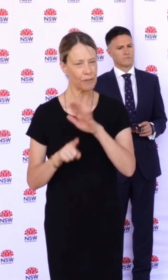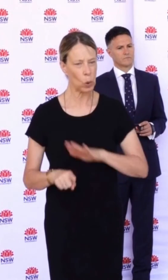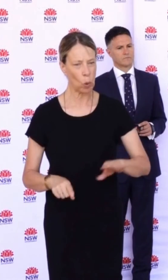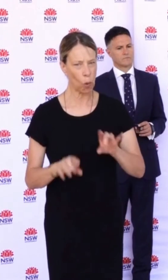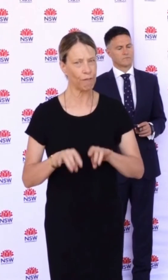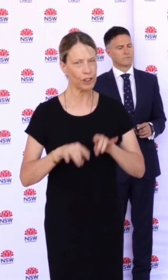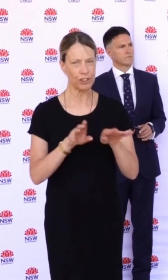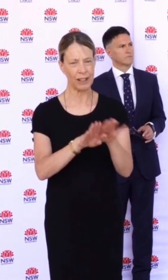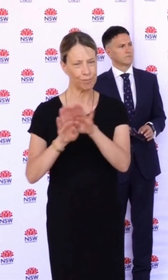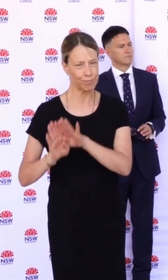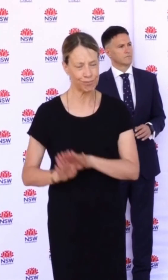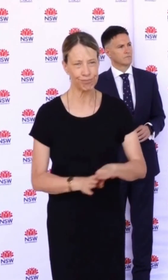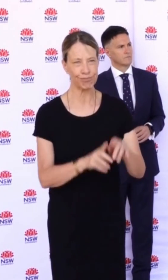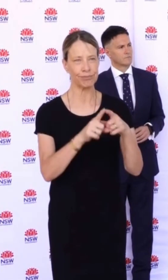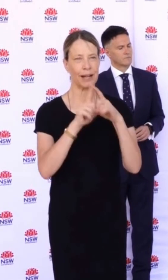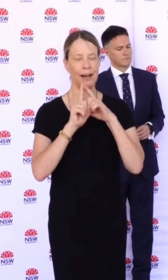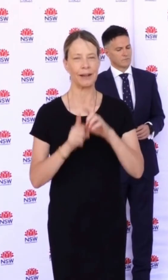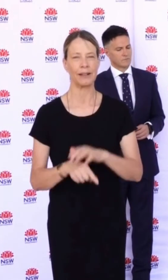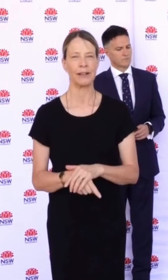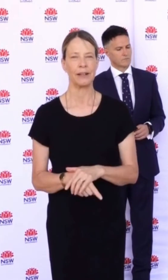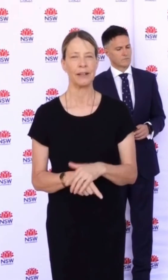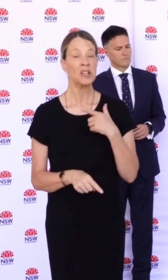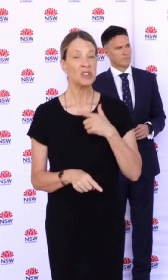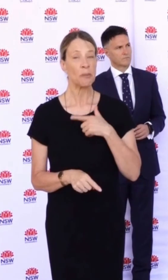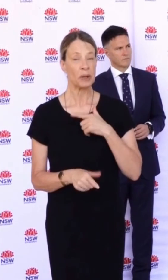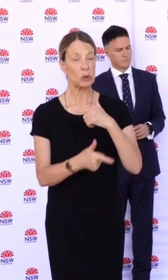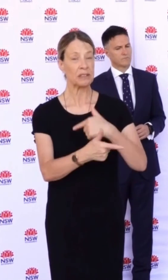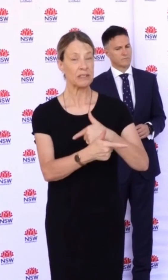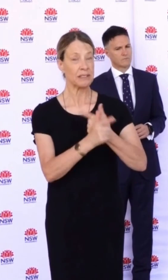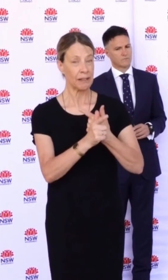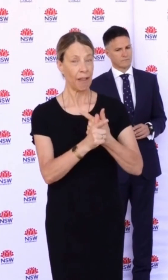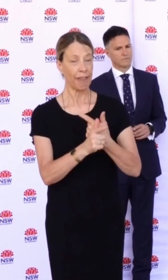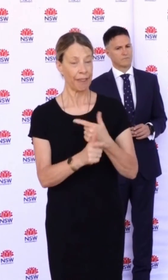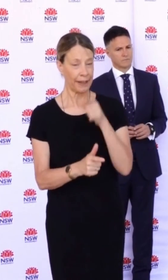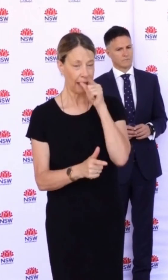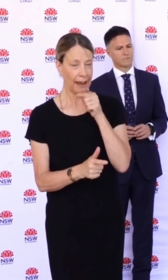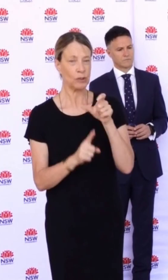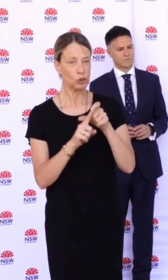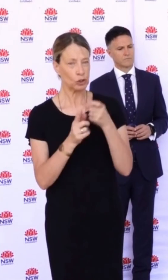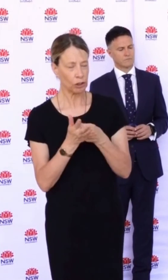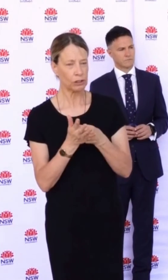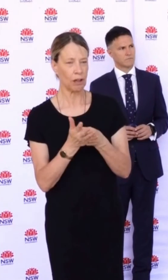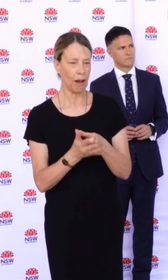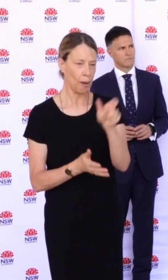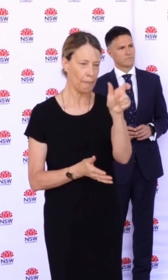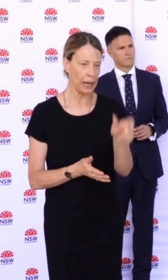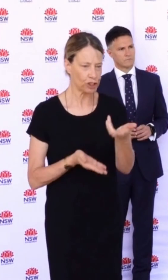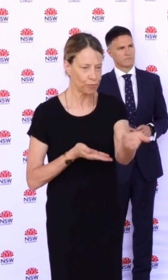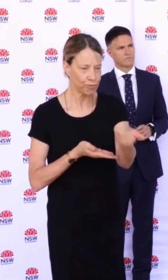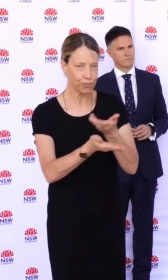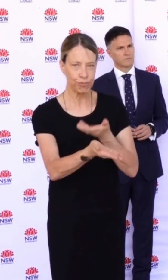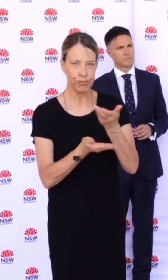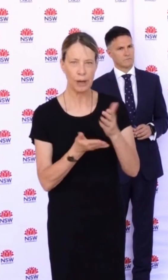remote parts of New South Wales. Oh, I see, yeah. Look, the state government has been working extensively to try